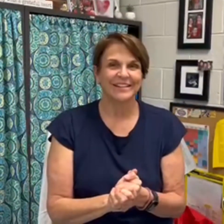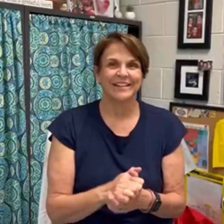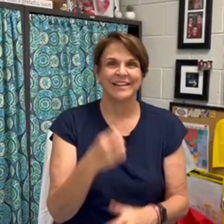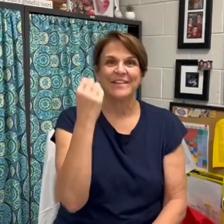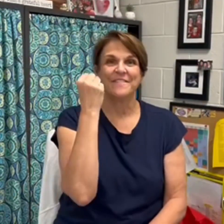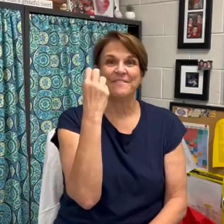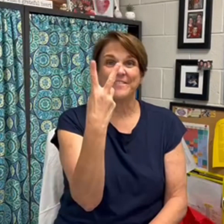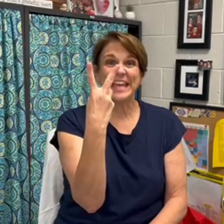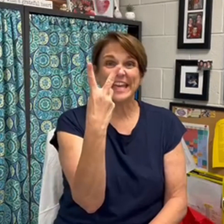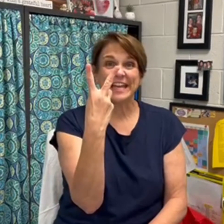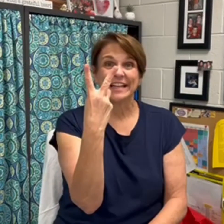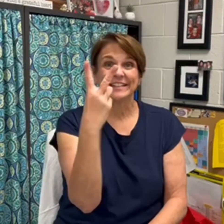The.